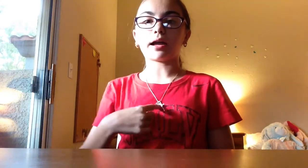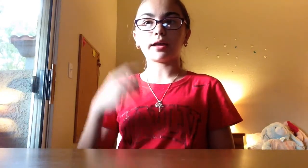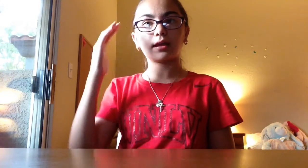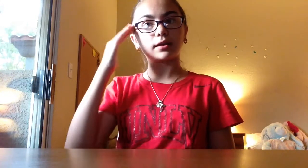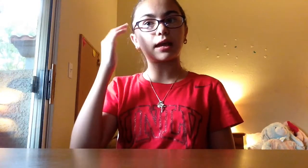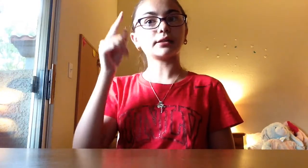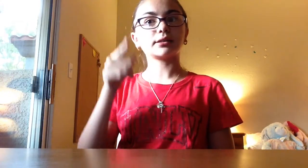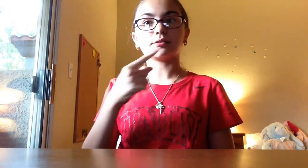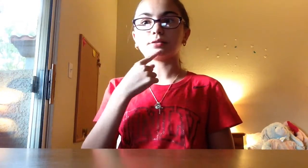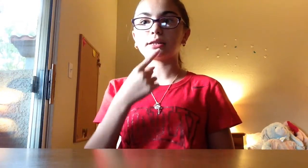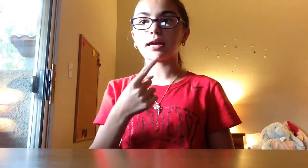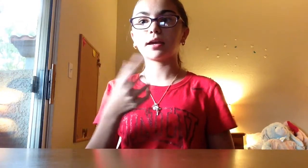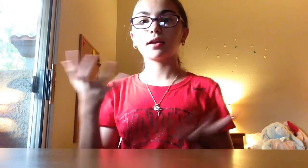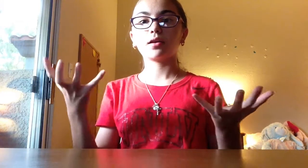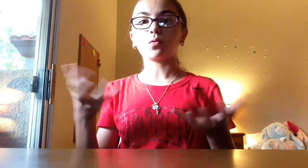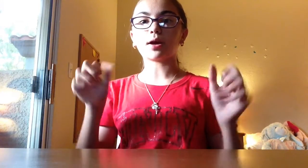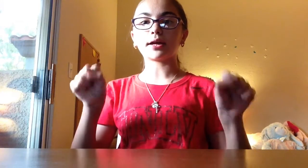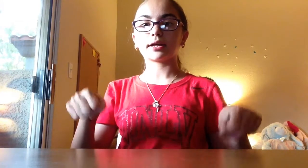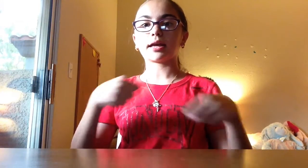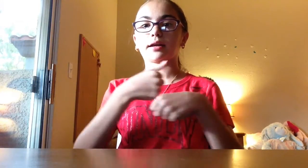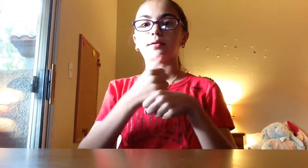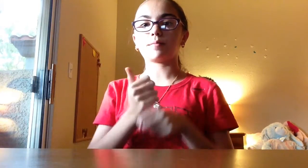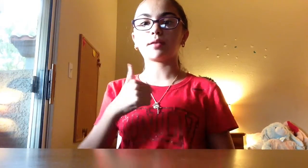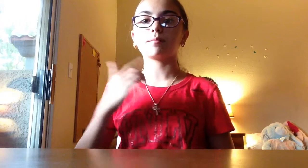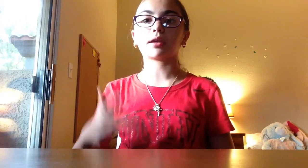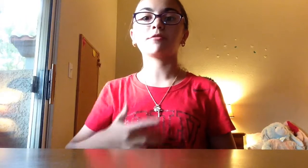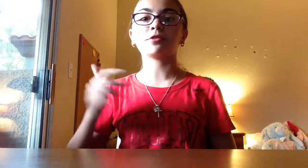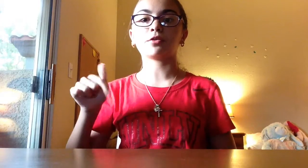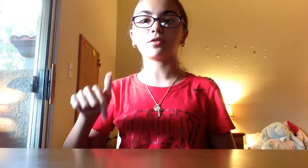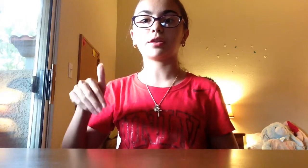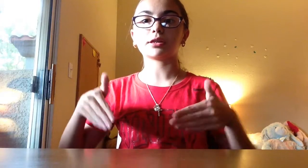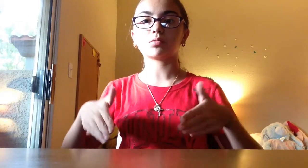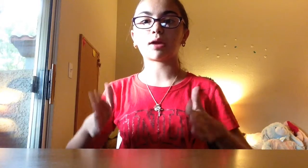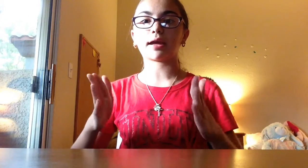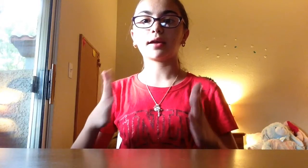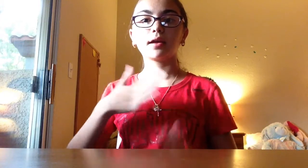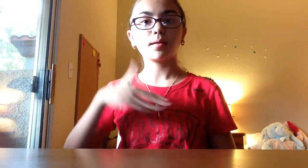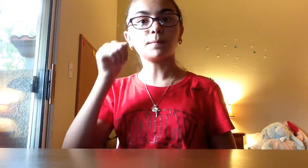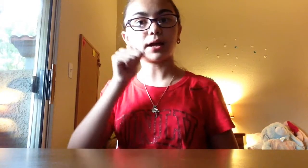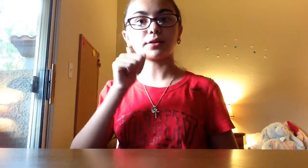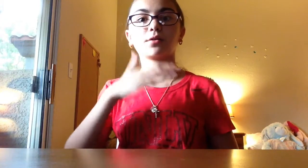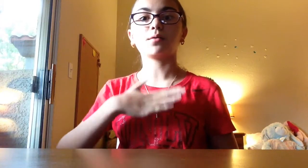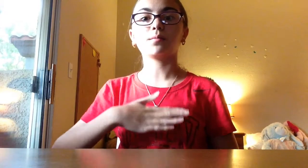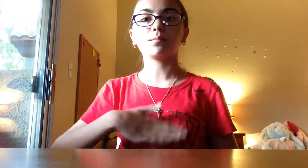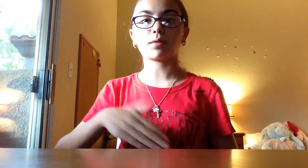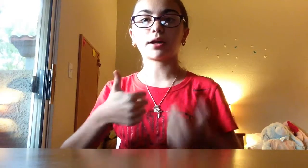I guess you say, what can make me feel this way? My girl, my